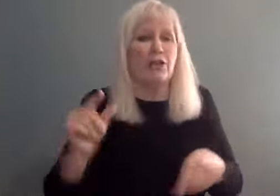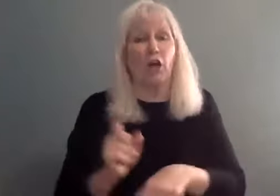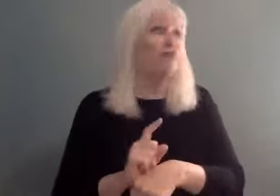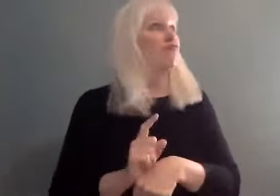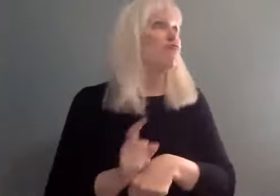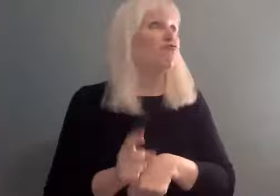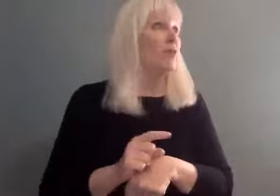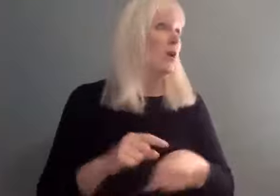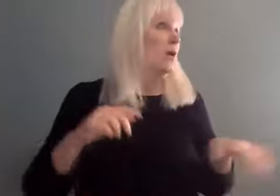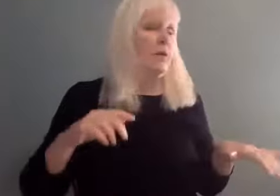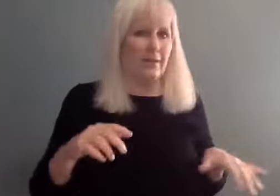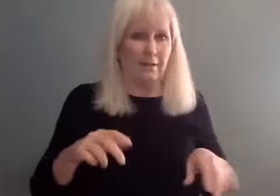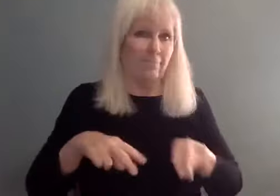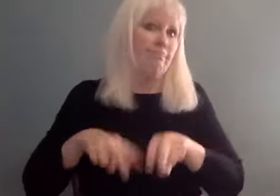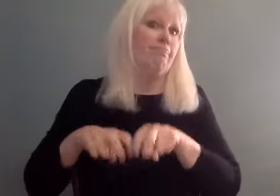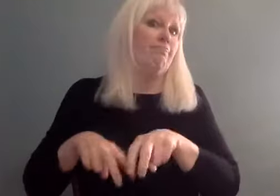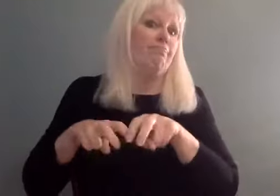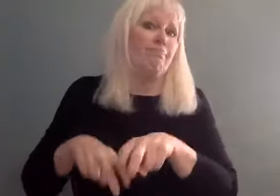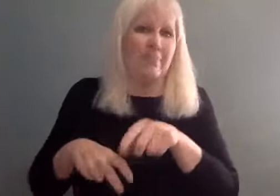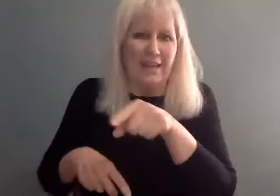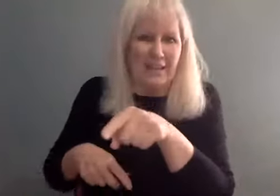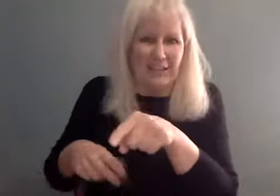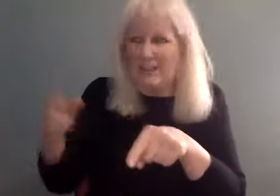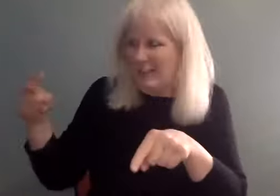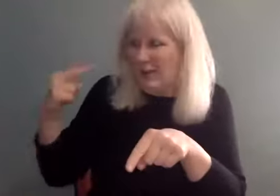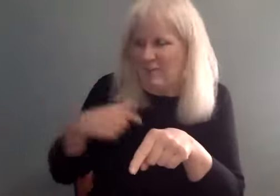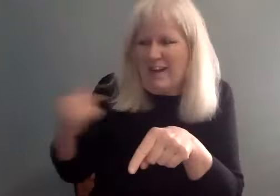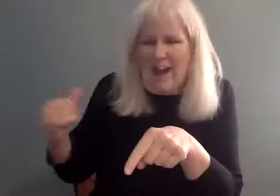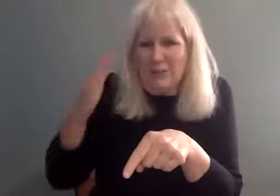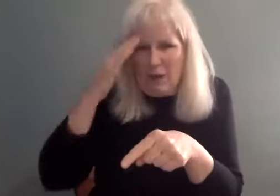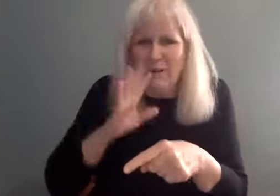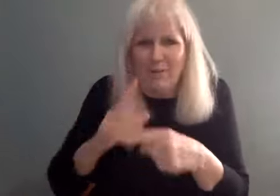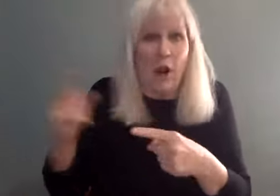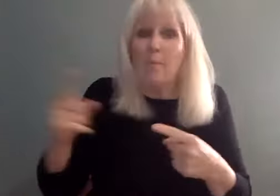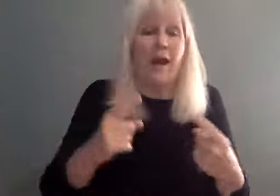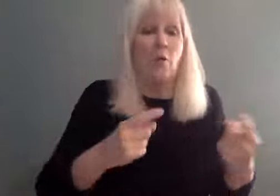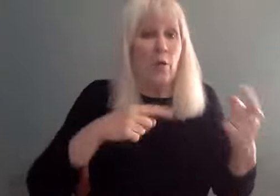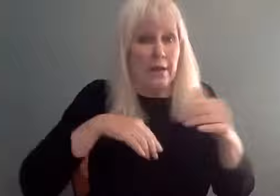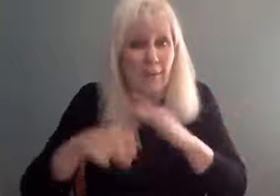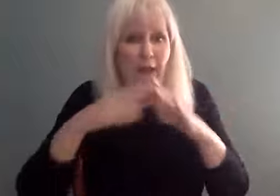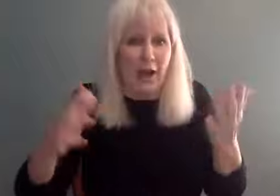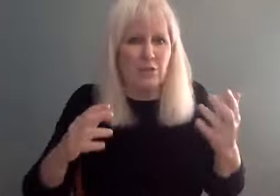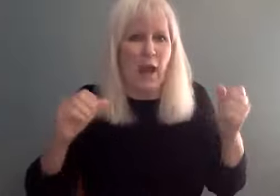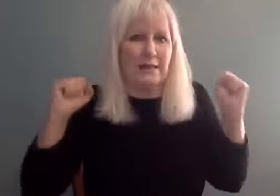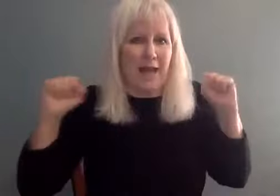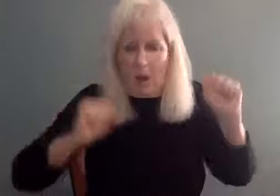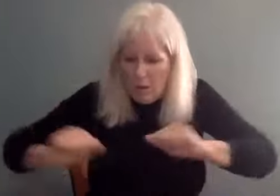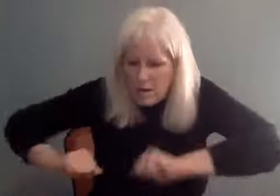she knows I'm talking about her because she's right here. But when I wake up in the morning, the vulture's not on the bedpost too much